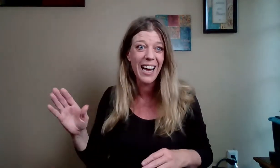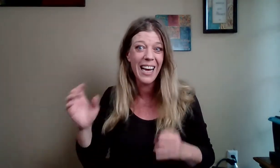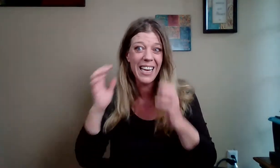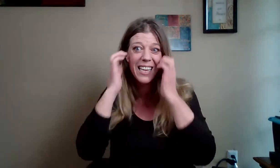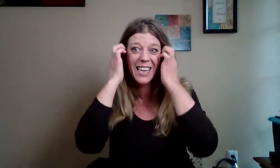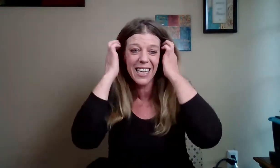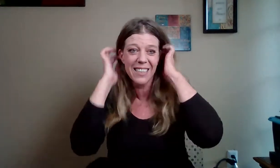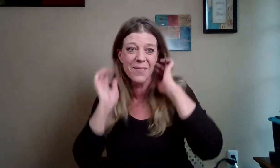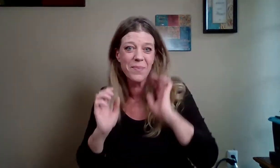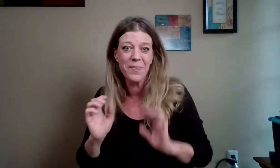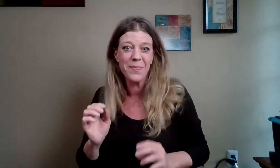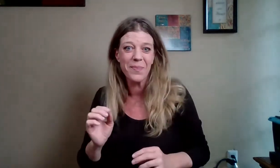hi,